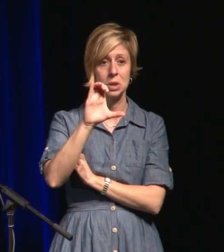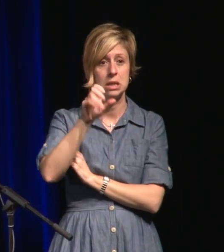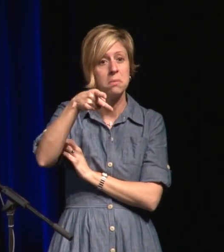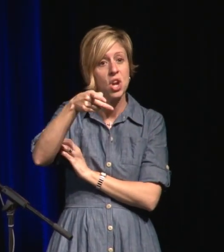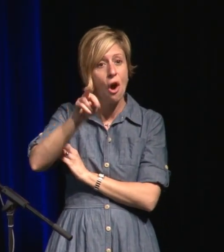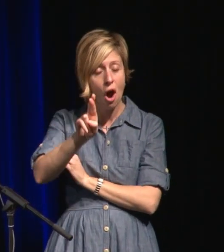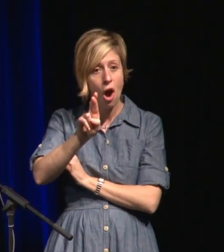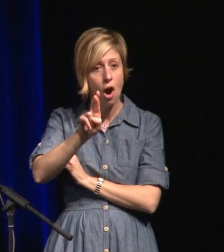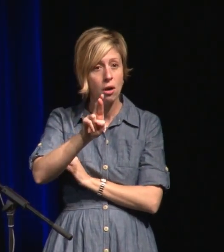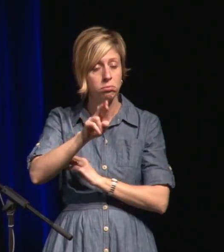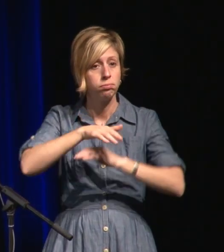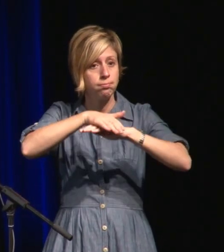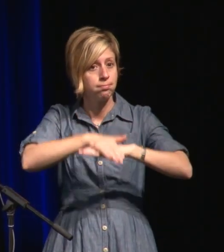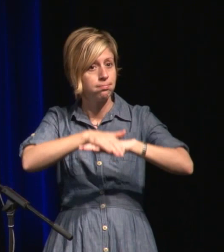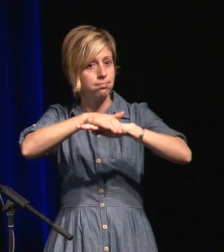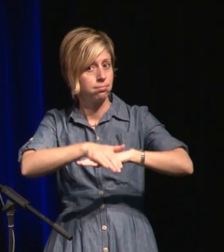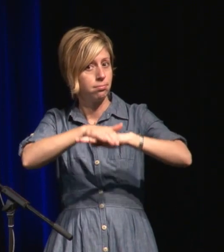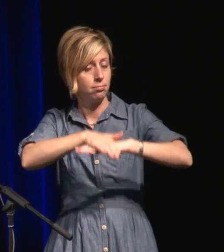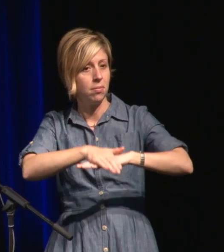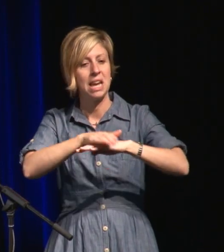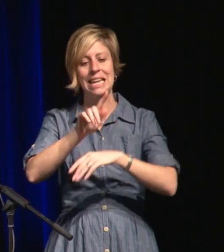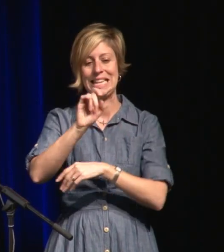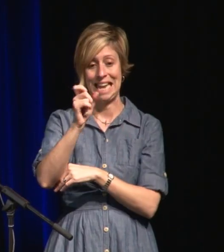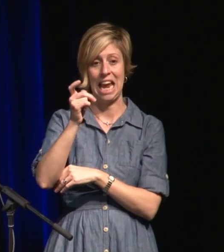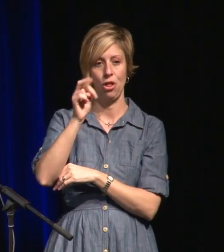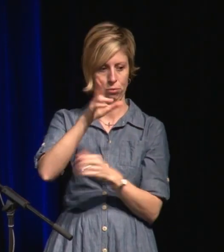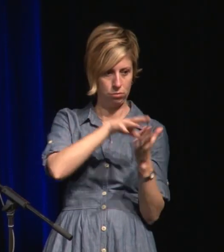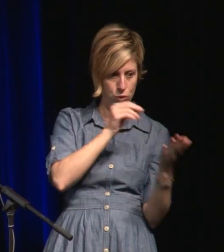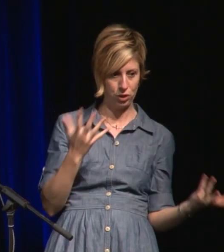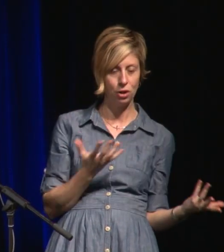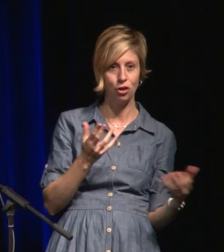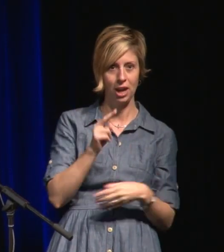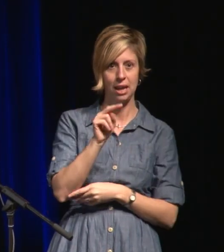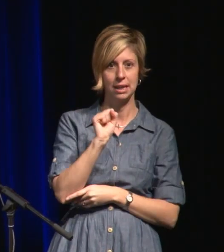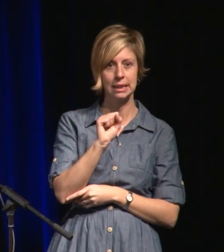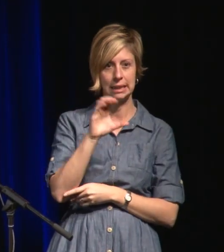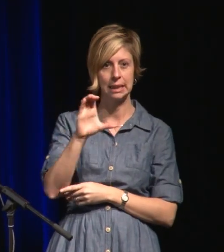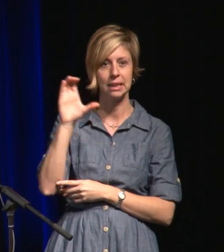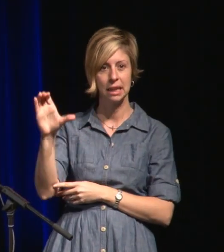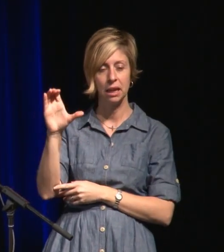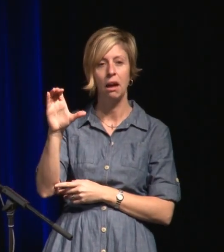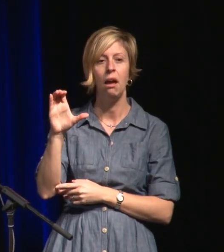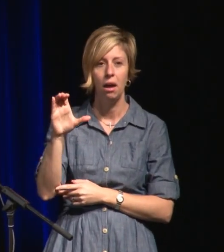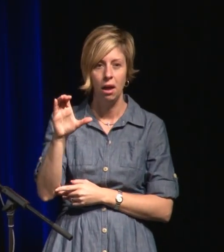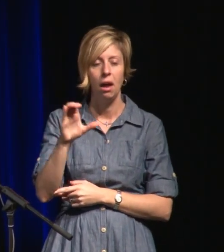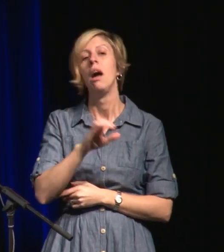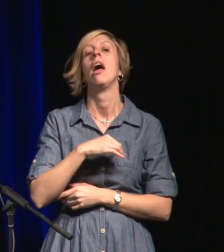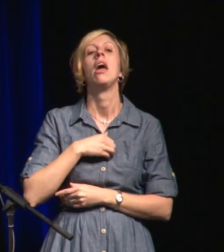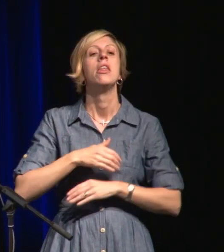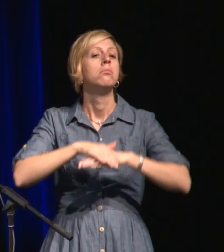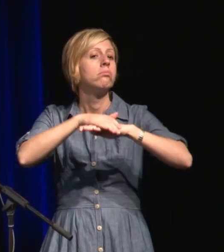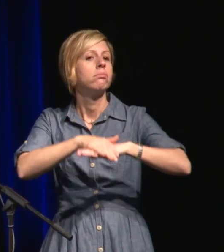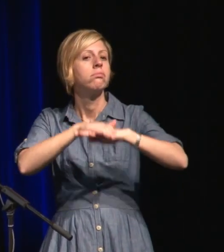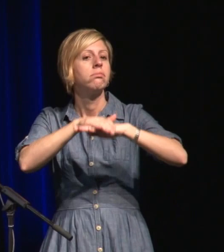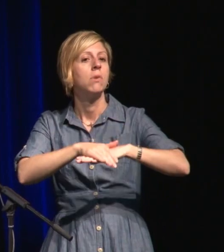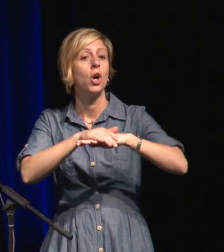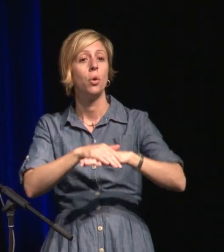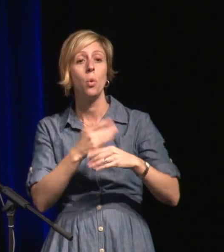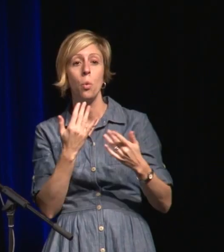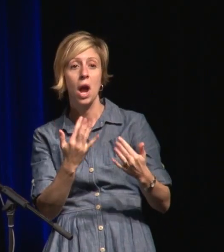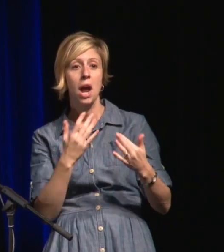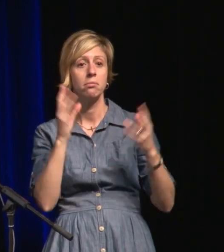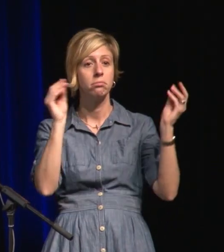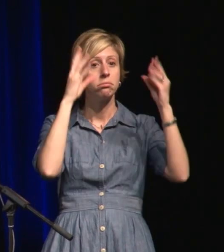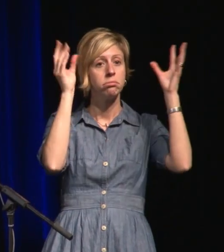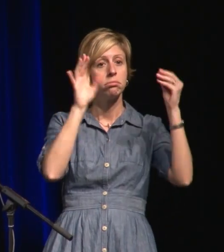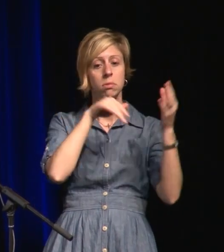time at NSCC to learning the skills, while they awaited the first responders, is no doubt a big part of why their friend will be able